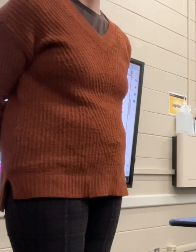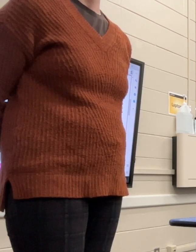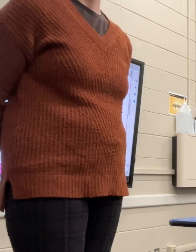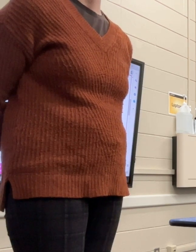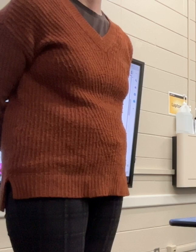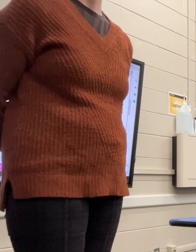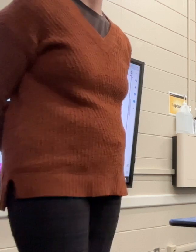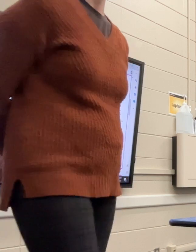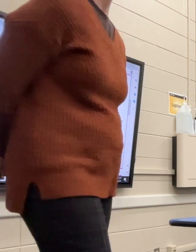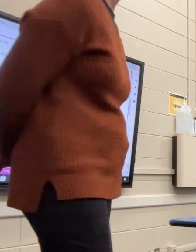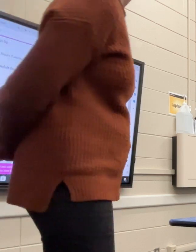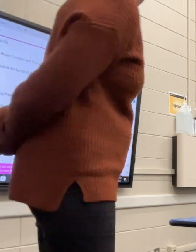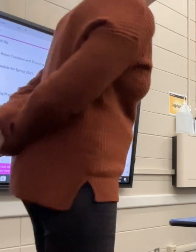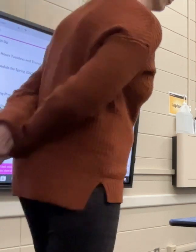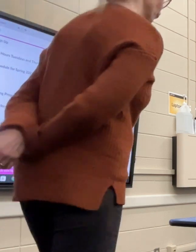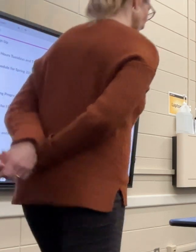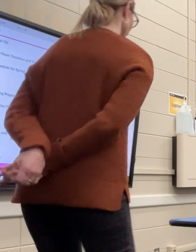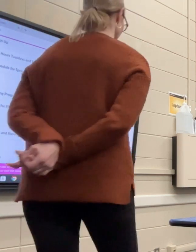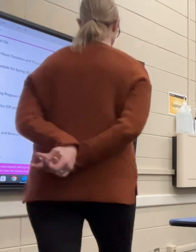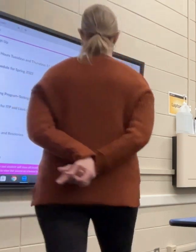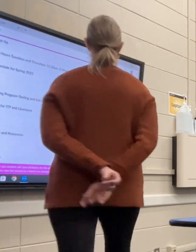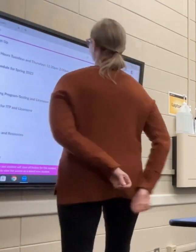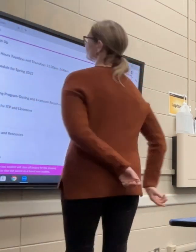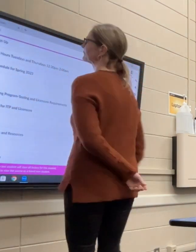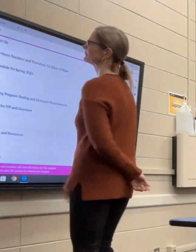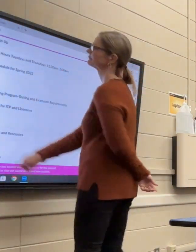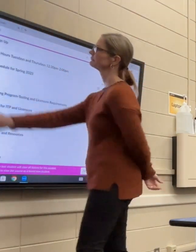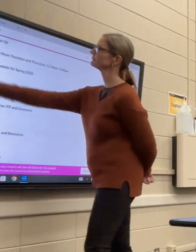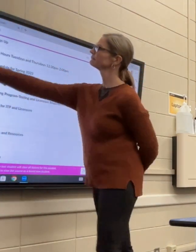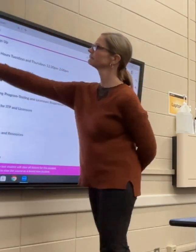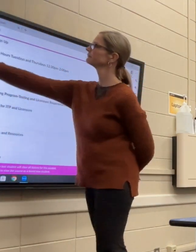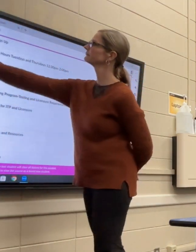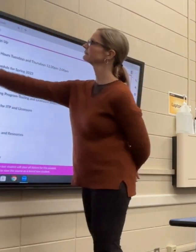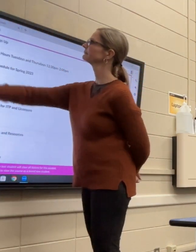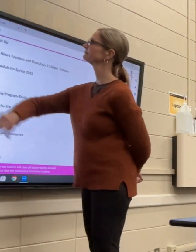BEI, and the DIPA, right?